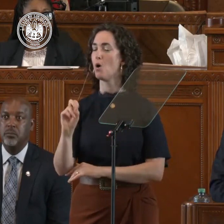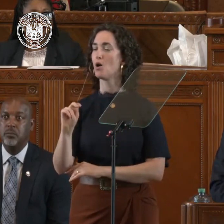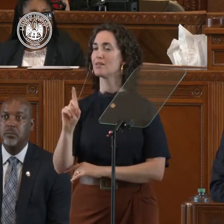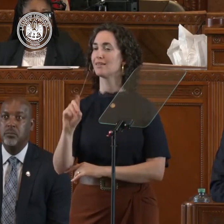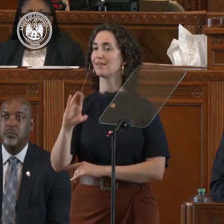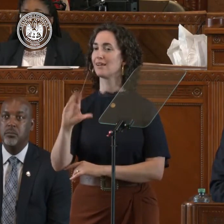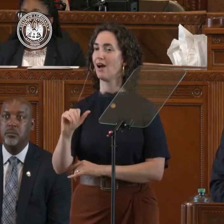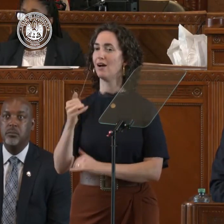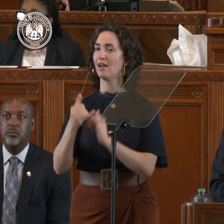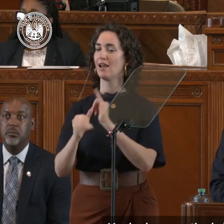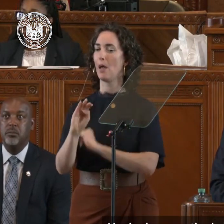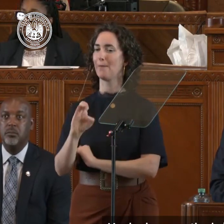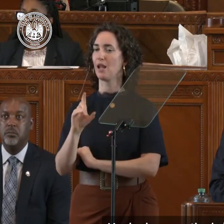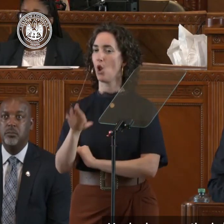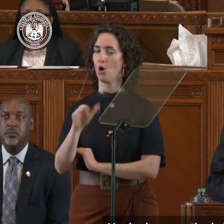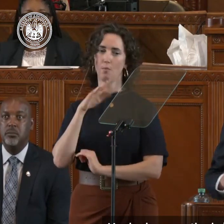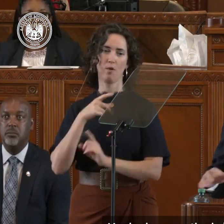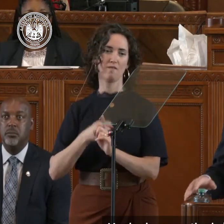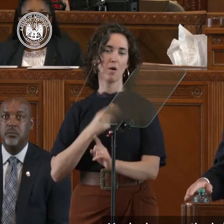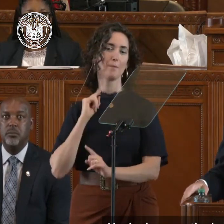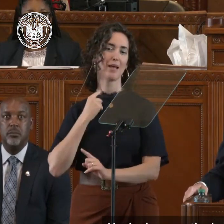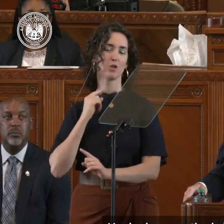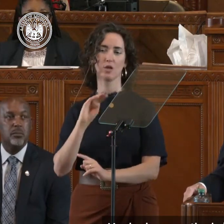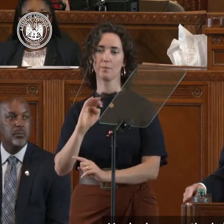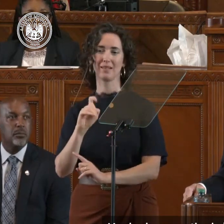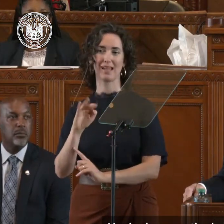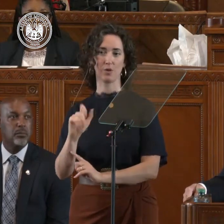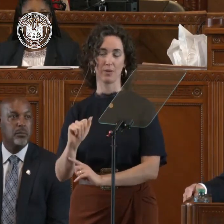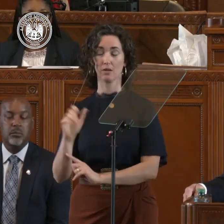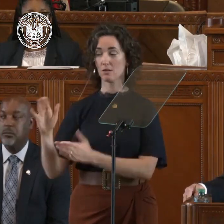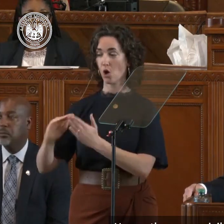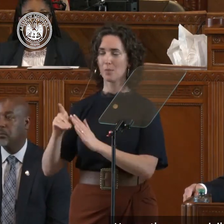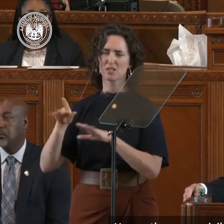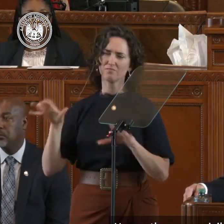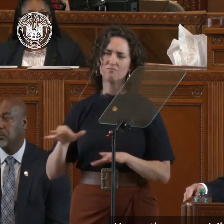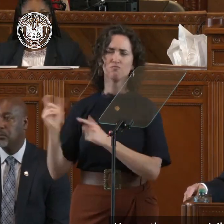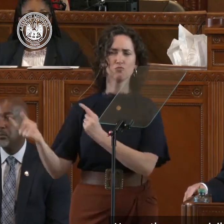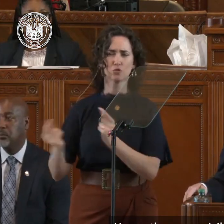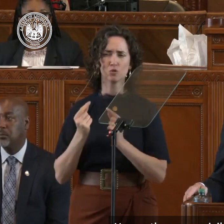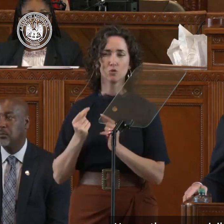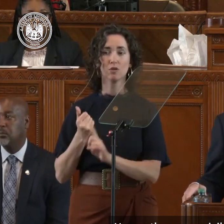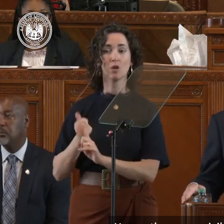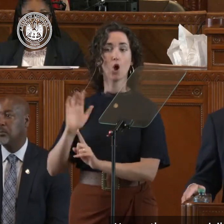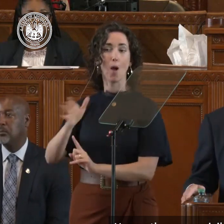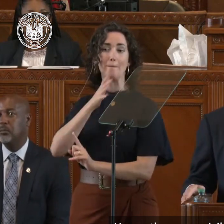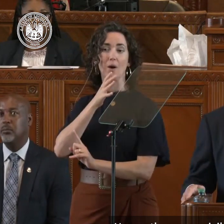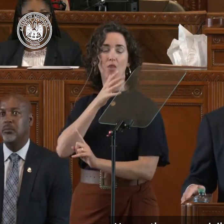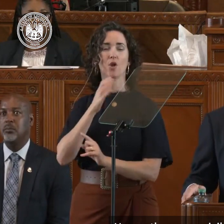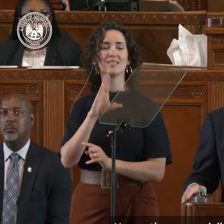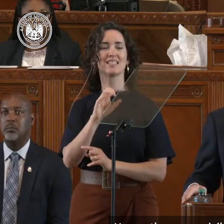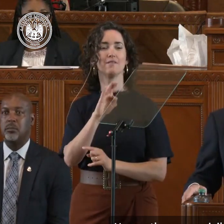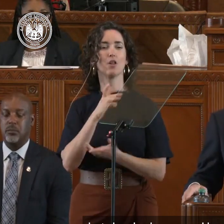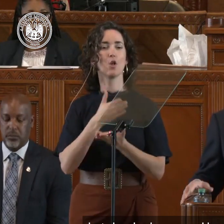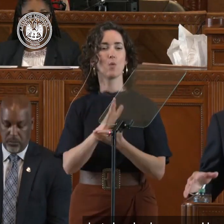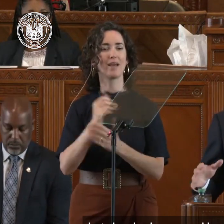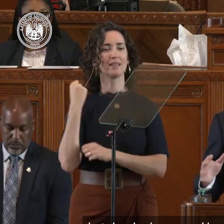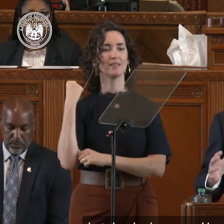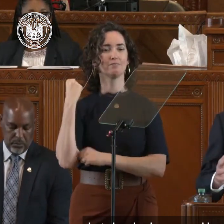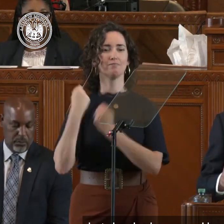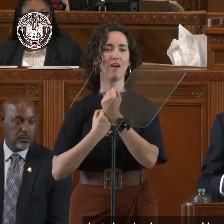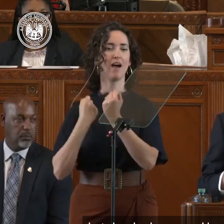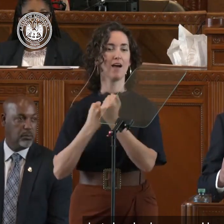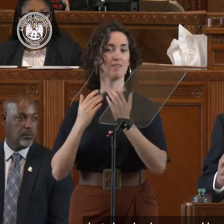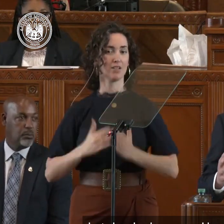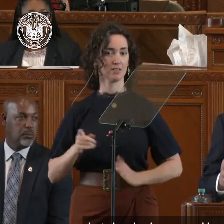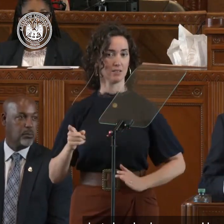Metairie. Monica is very active in her community. Her mother was a civil rights activist, but she